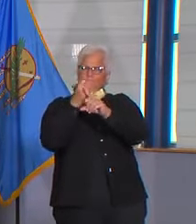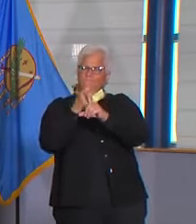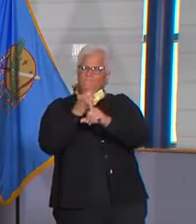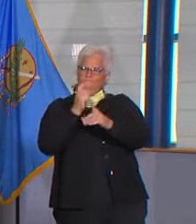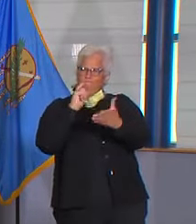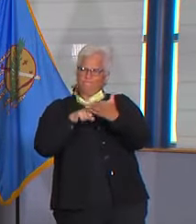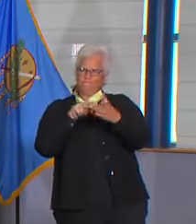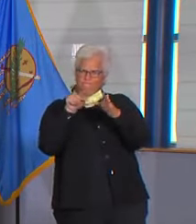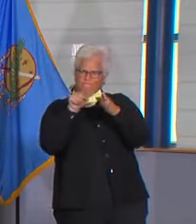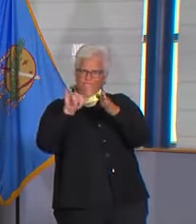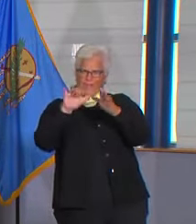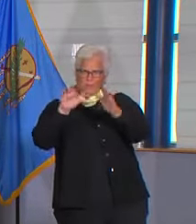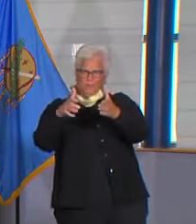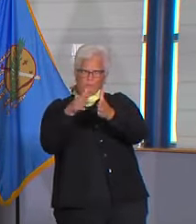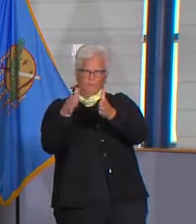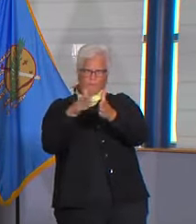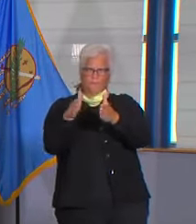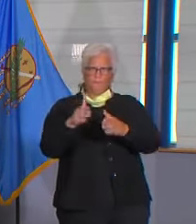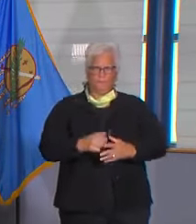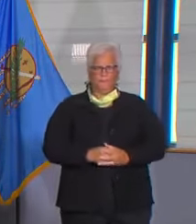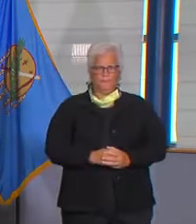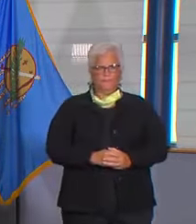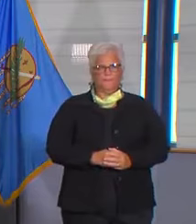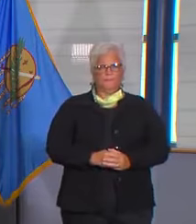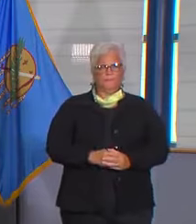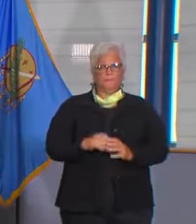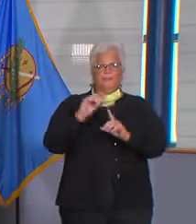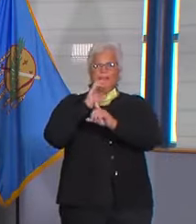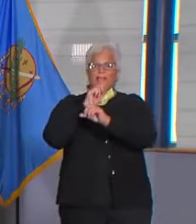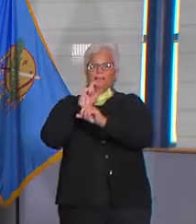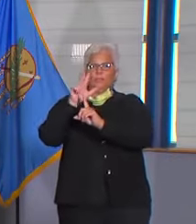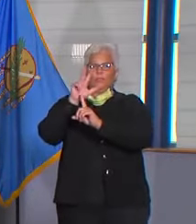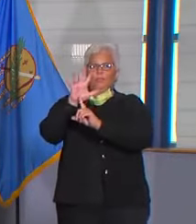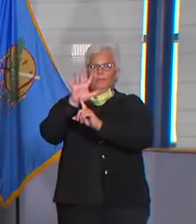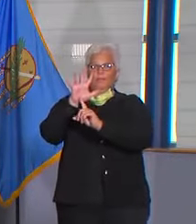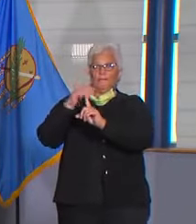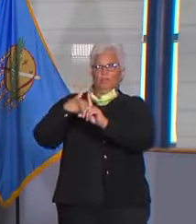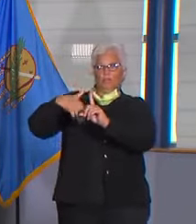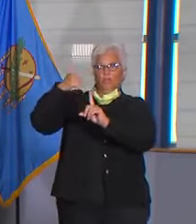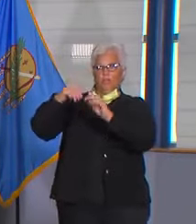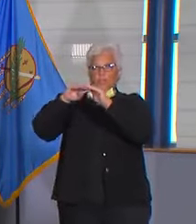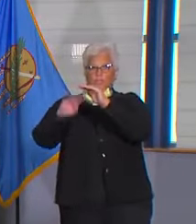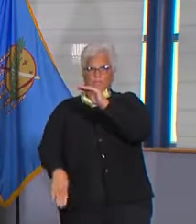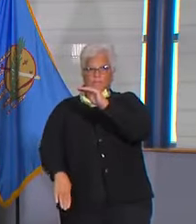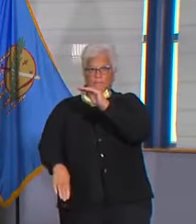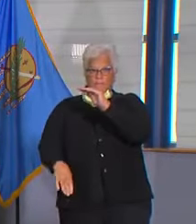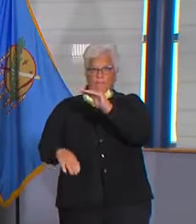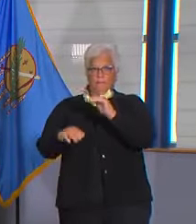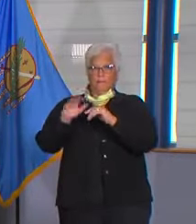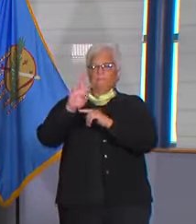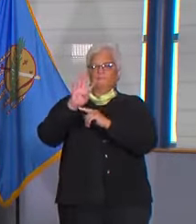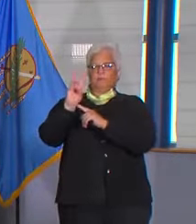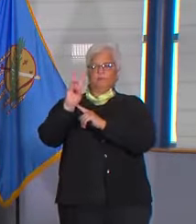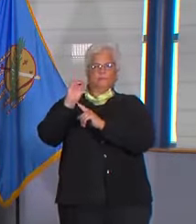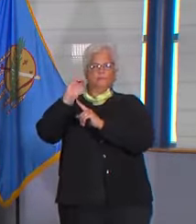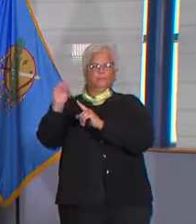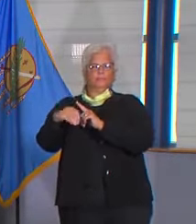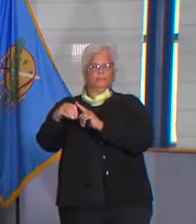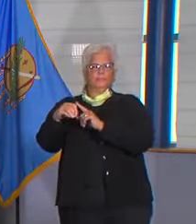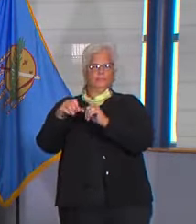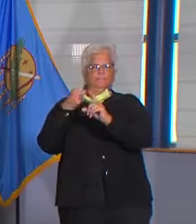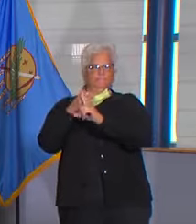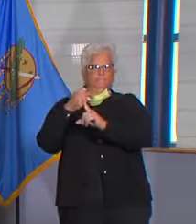46.1% of all cases are in the ages 35 and younger, and only 12% are cases in the age group 65 and